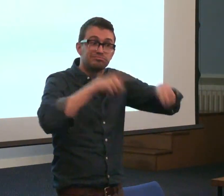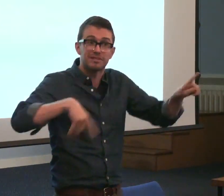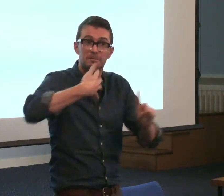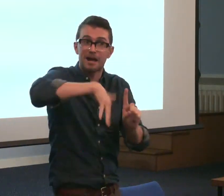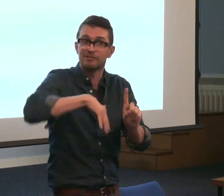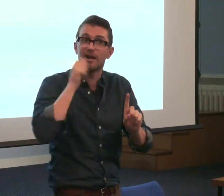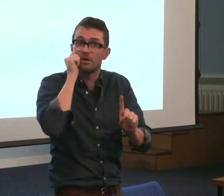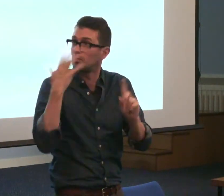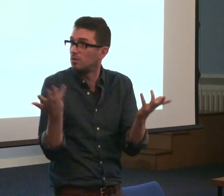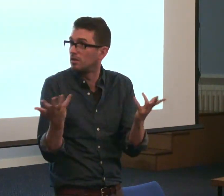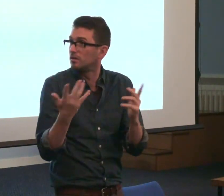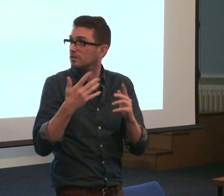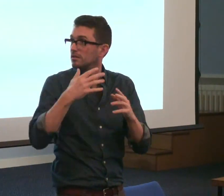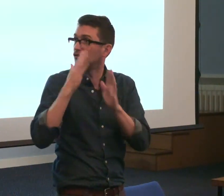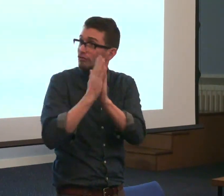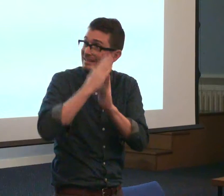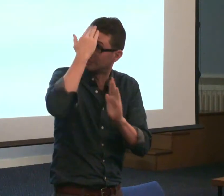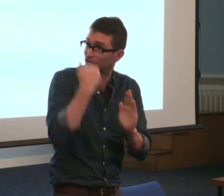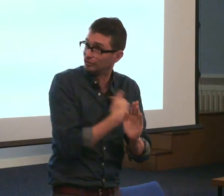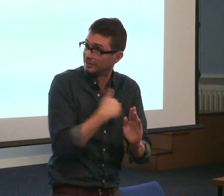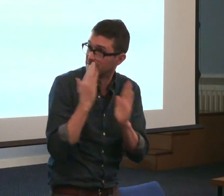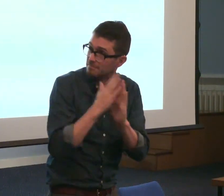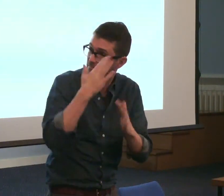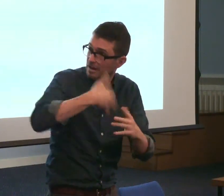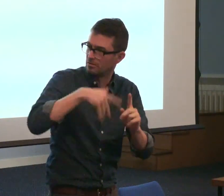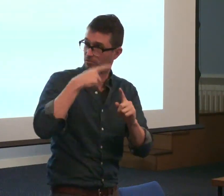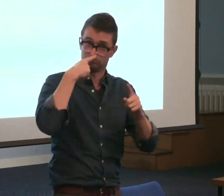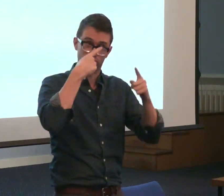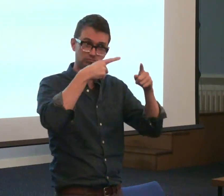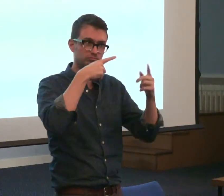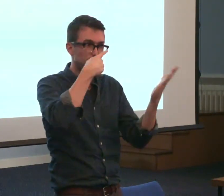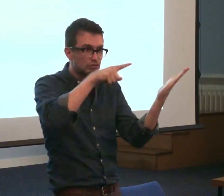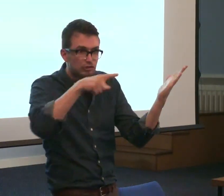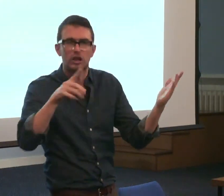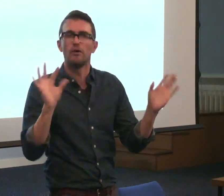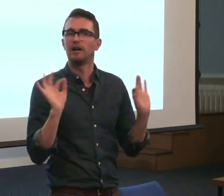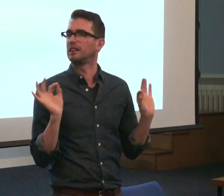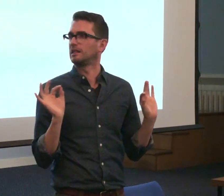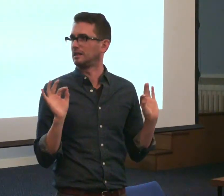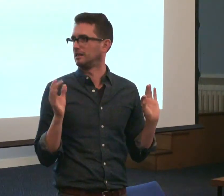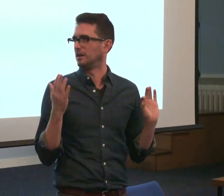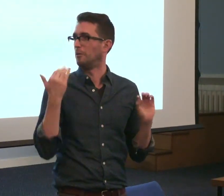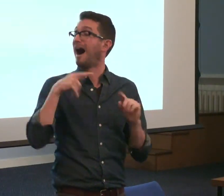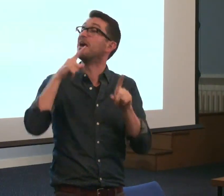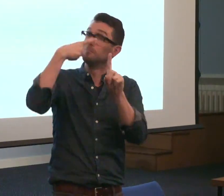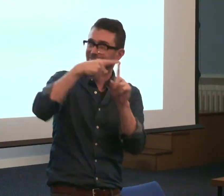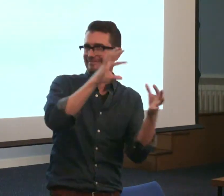they white? Were they Western? You know, did they have different religious backgrounds? Do they have different gender backgrounds? Did you have that kind of